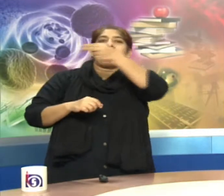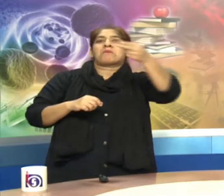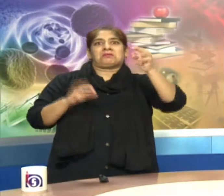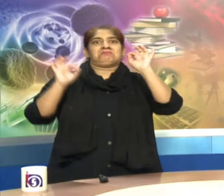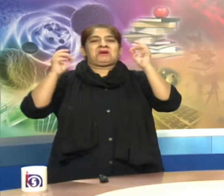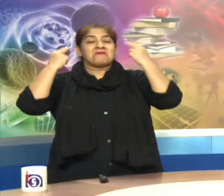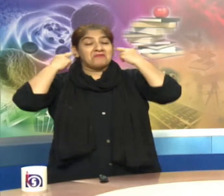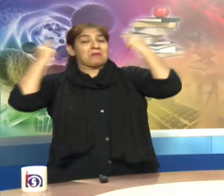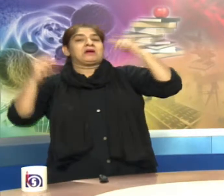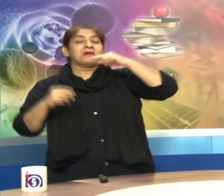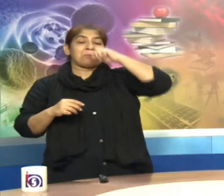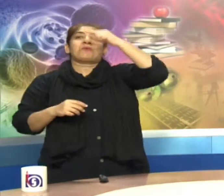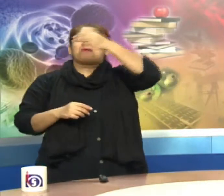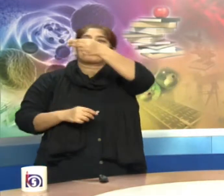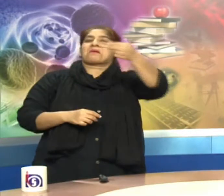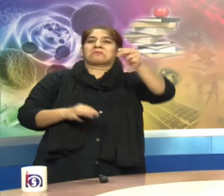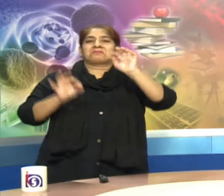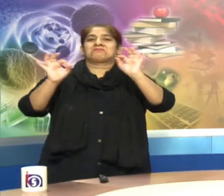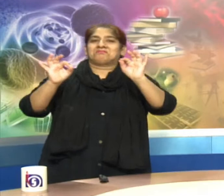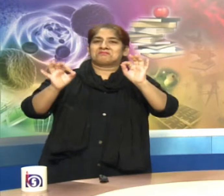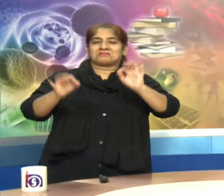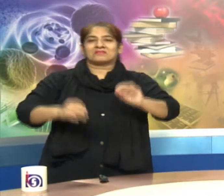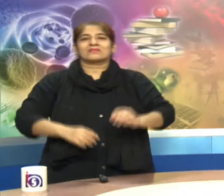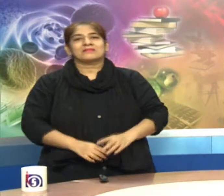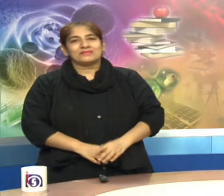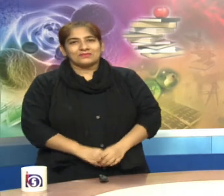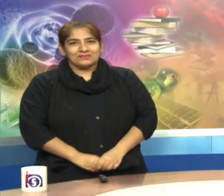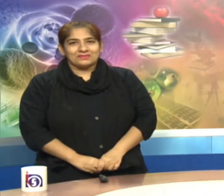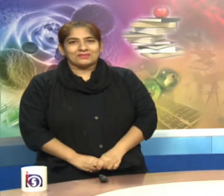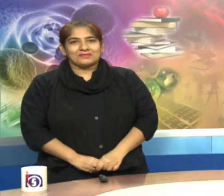So this is also an objective.